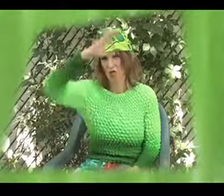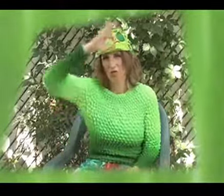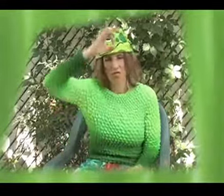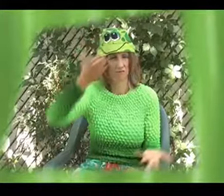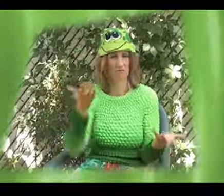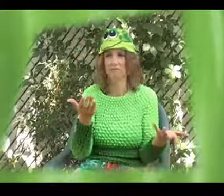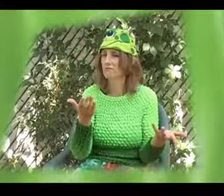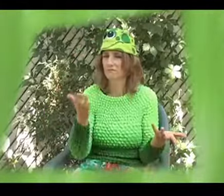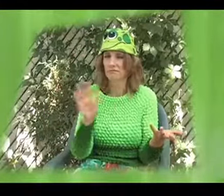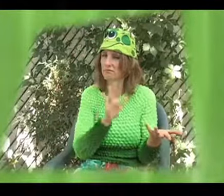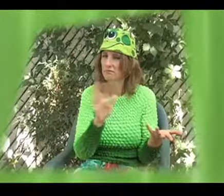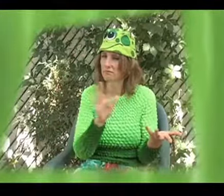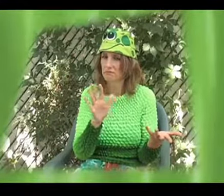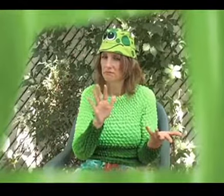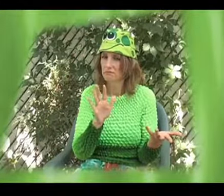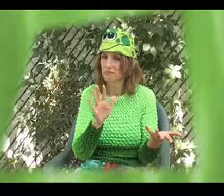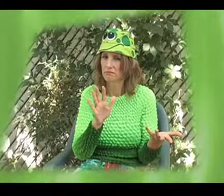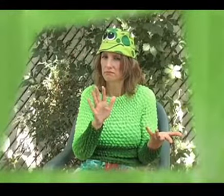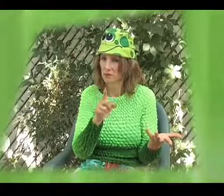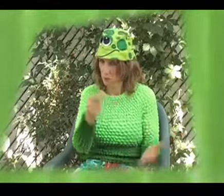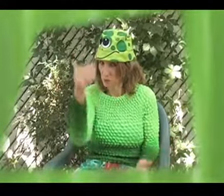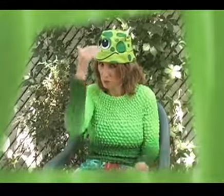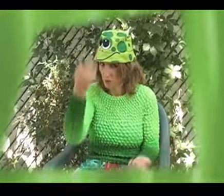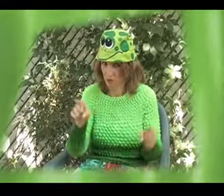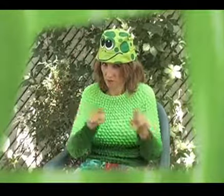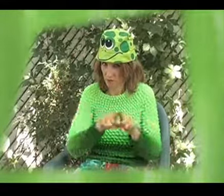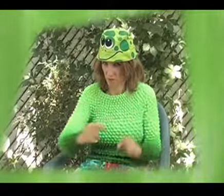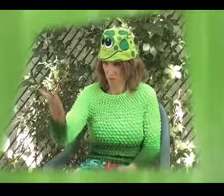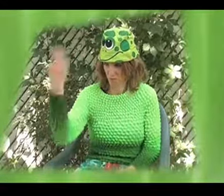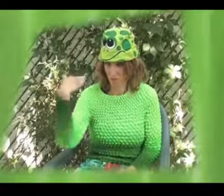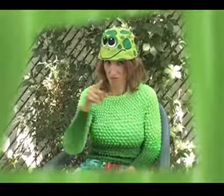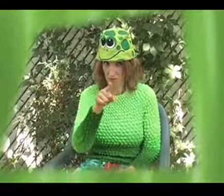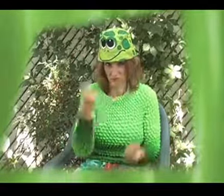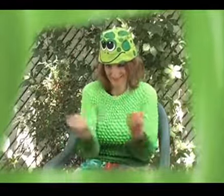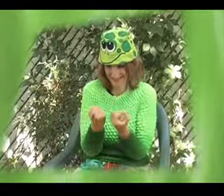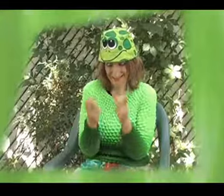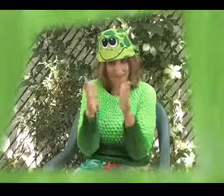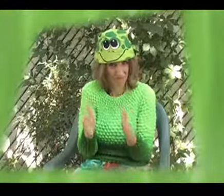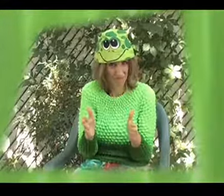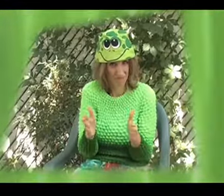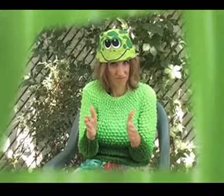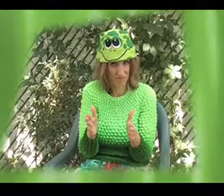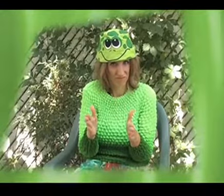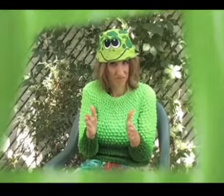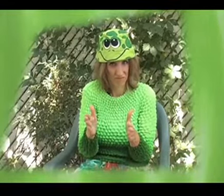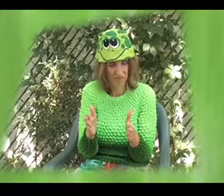I don't want you to be unaware. I don't want you to be clueless. You know, before you were Christians,